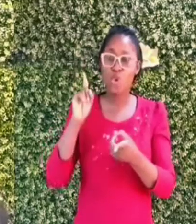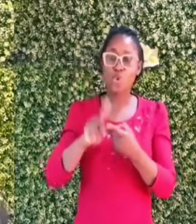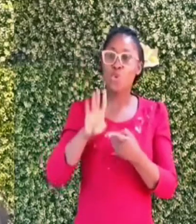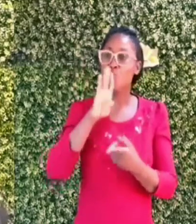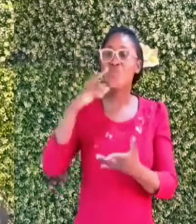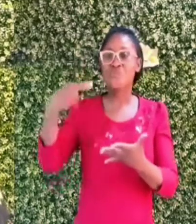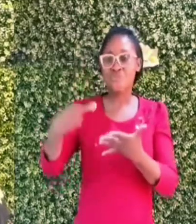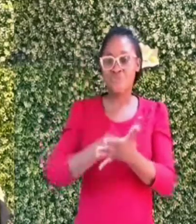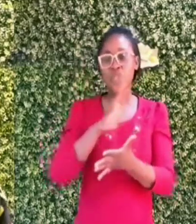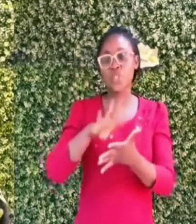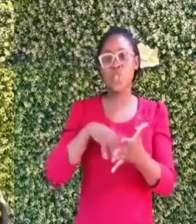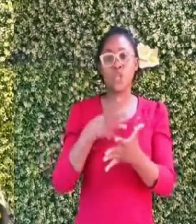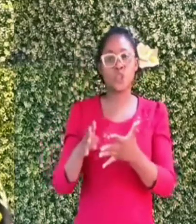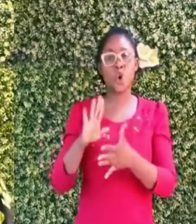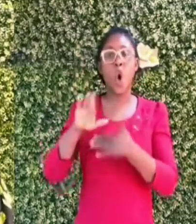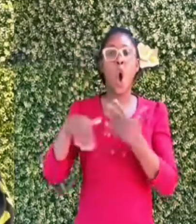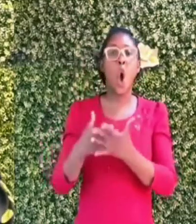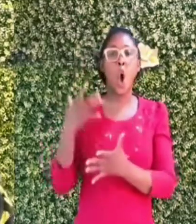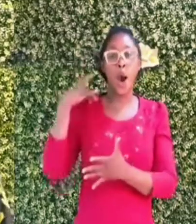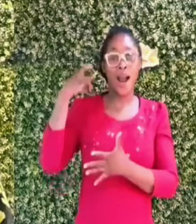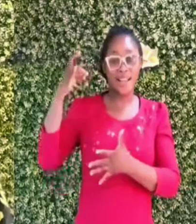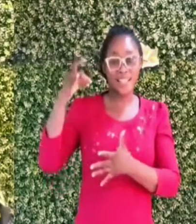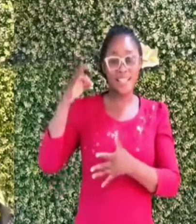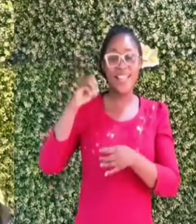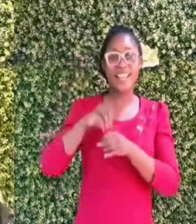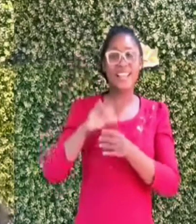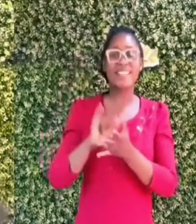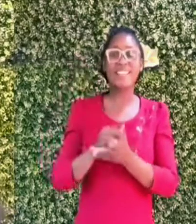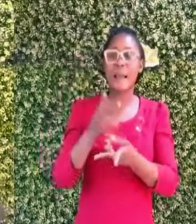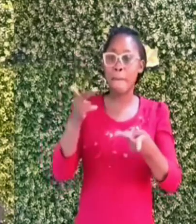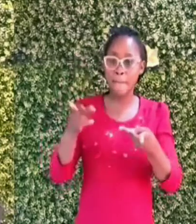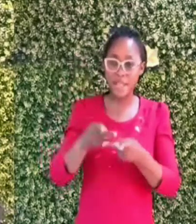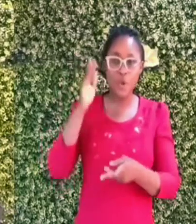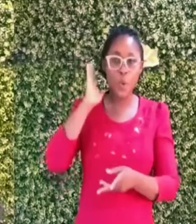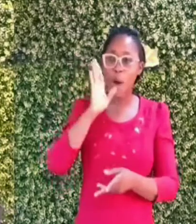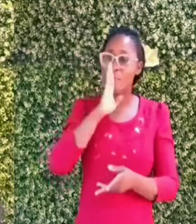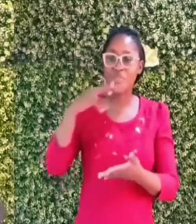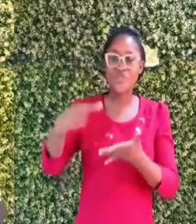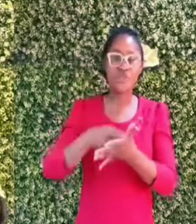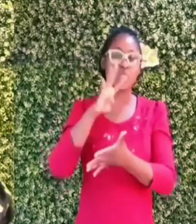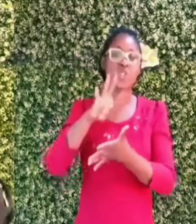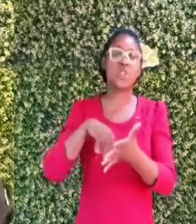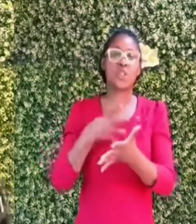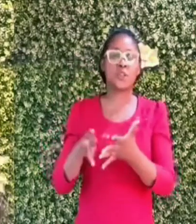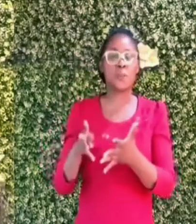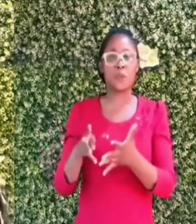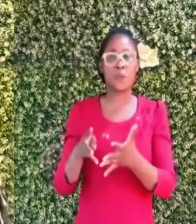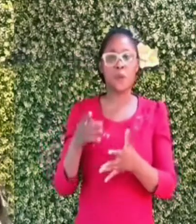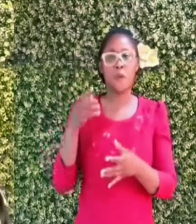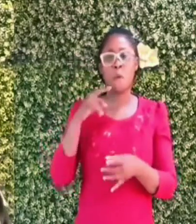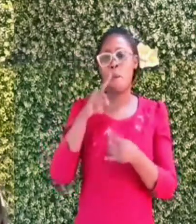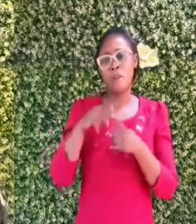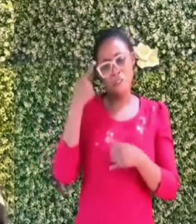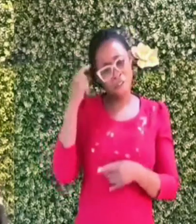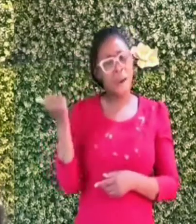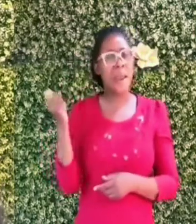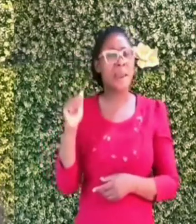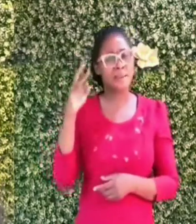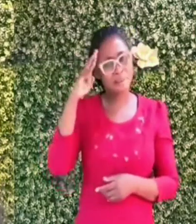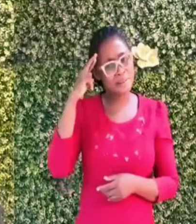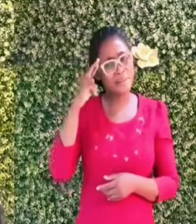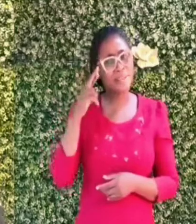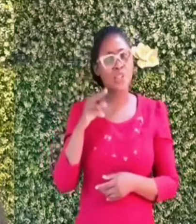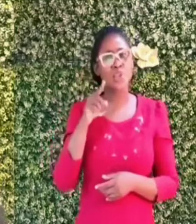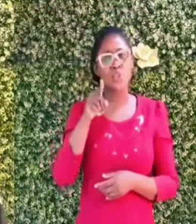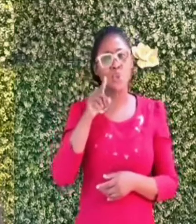will be rescheduled. All candidates in that session will be rescheduled. When for any reason examination